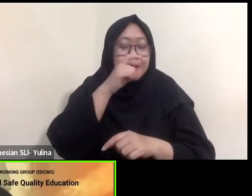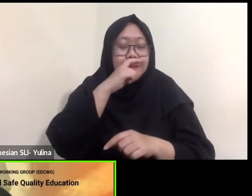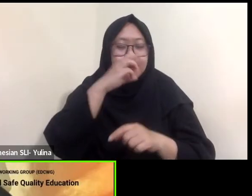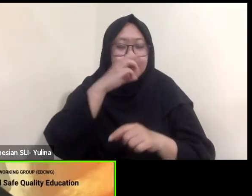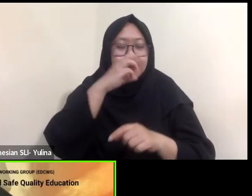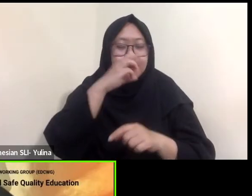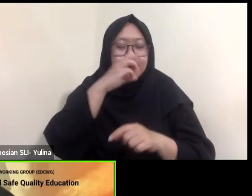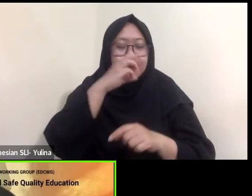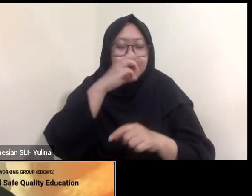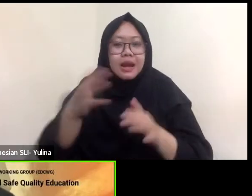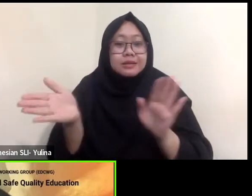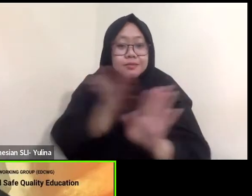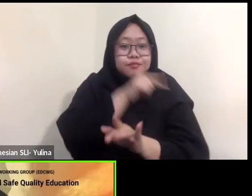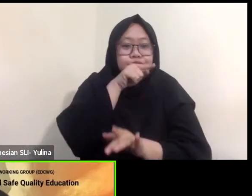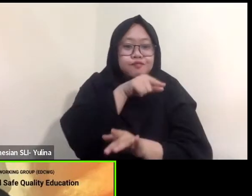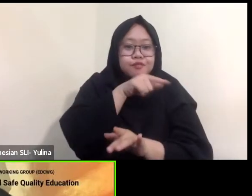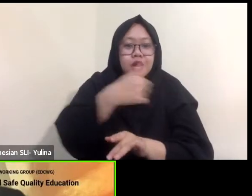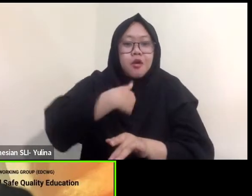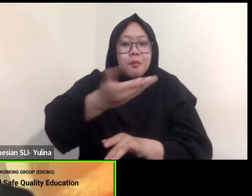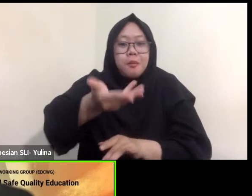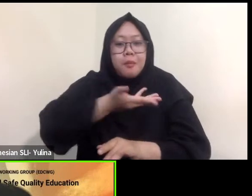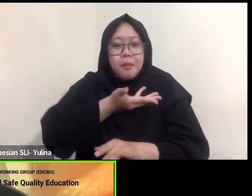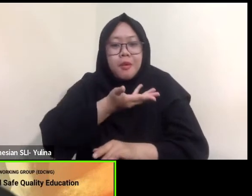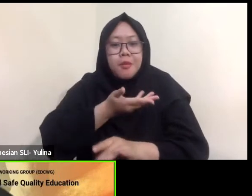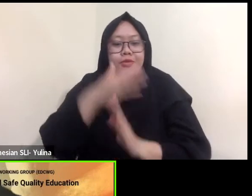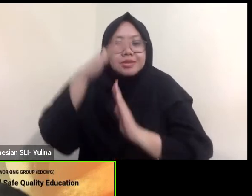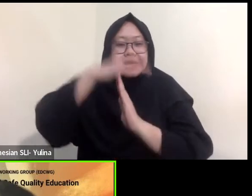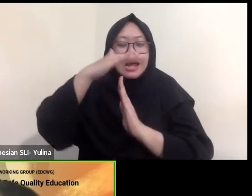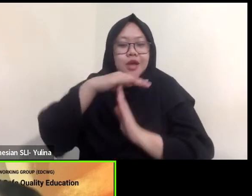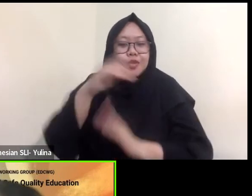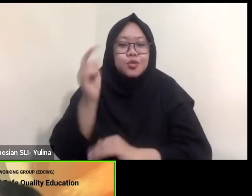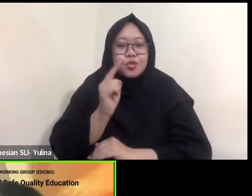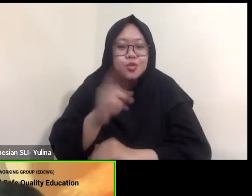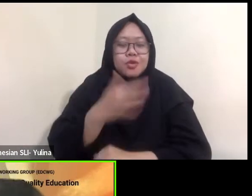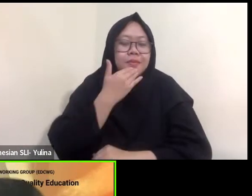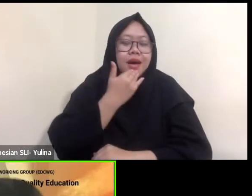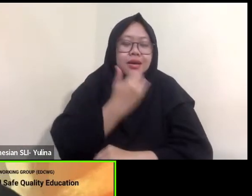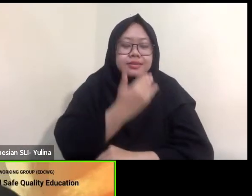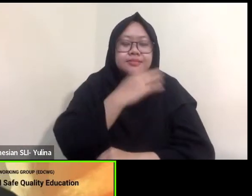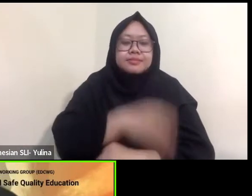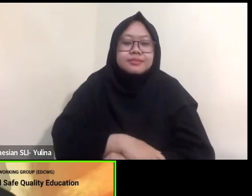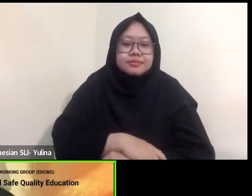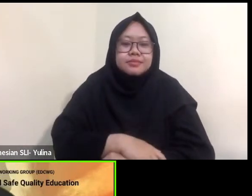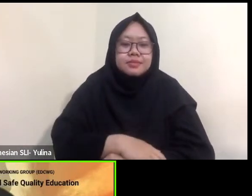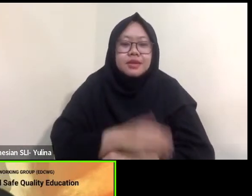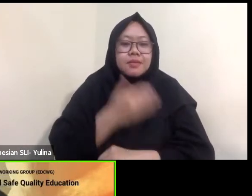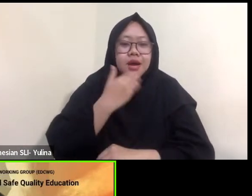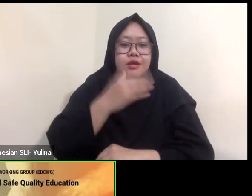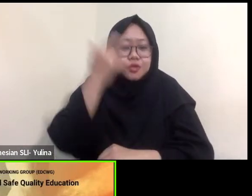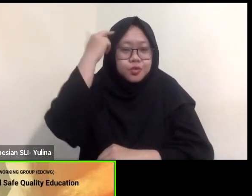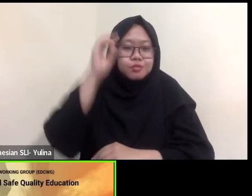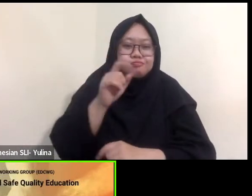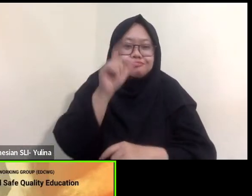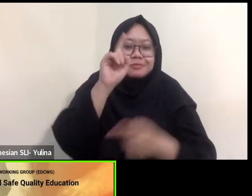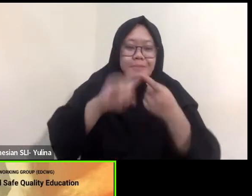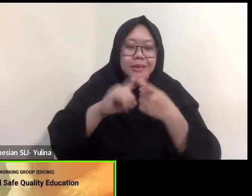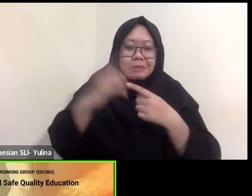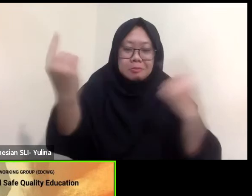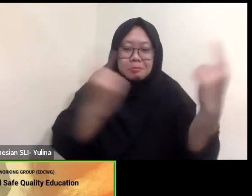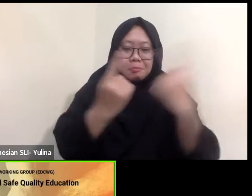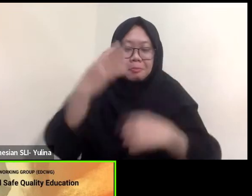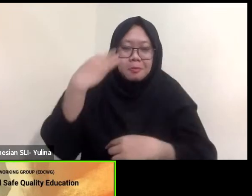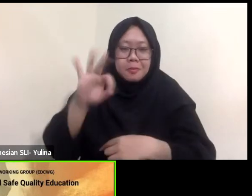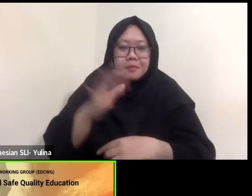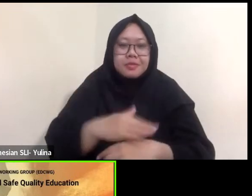to take a quick pause here to thank you for those who just joined this webinar, and particularly thank you for Mr. Tata. So as